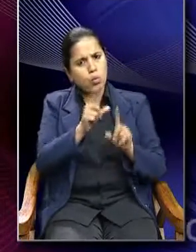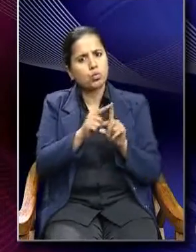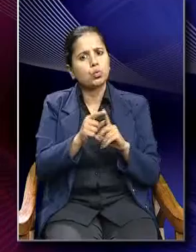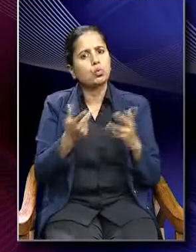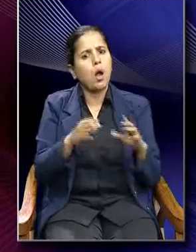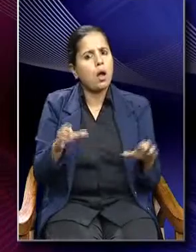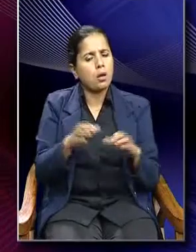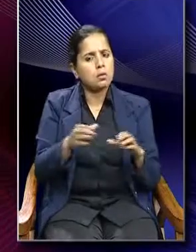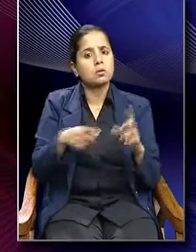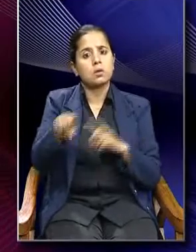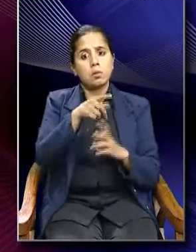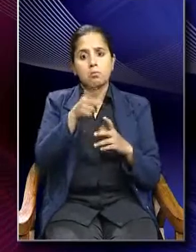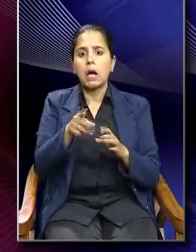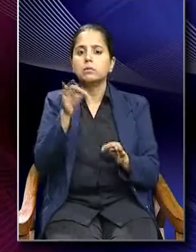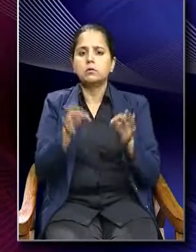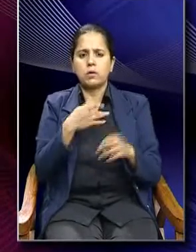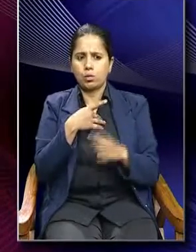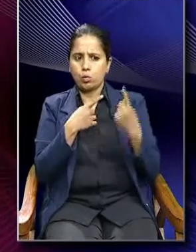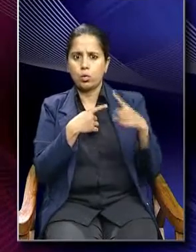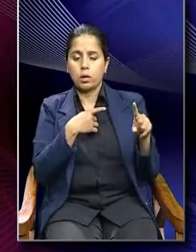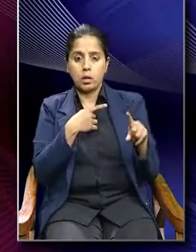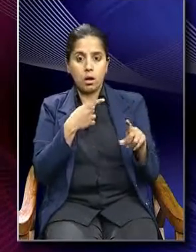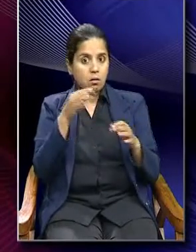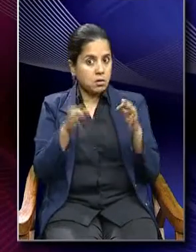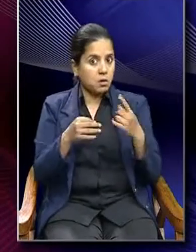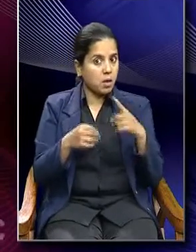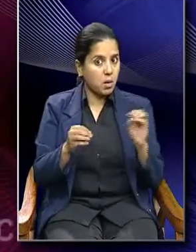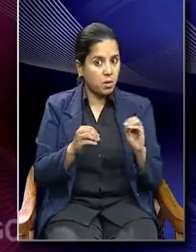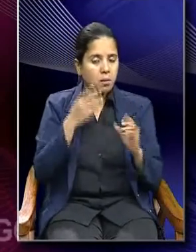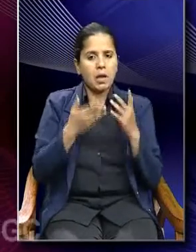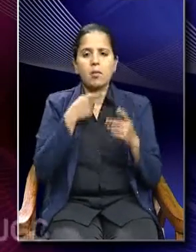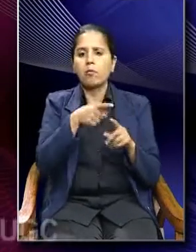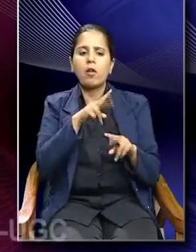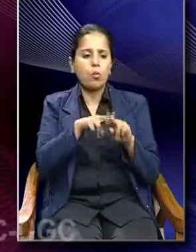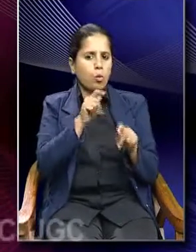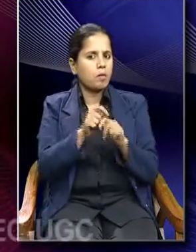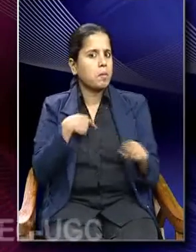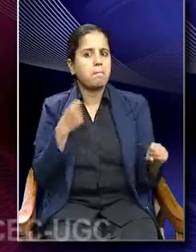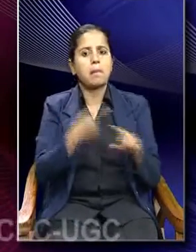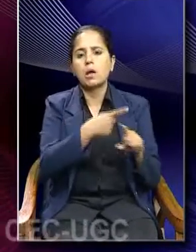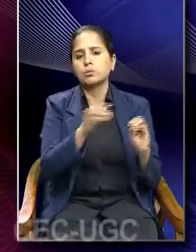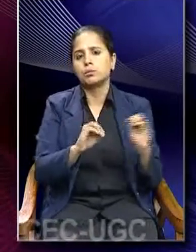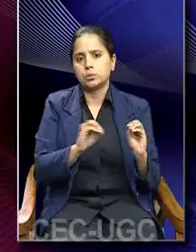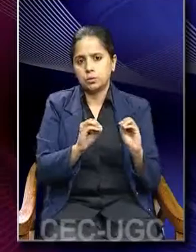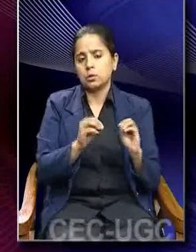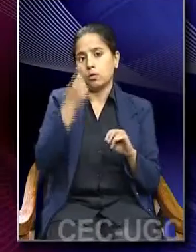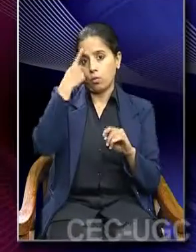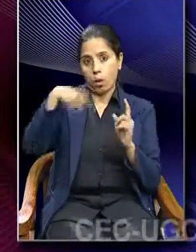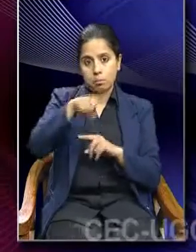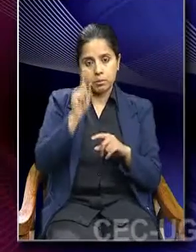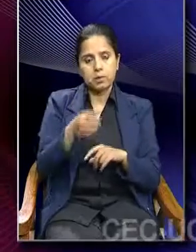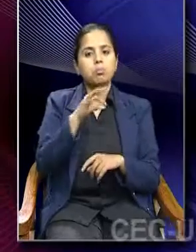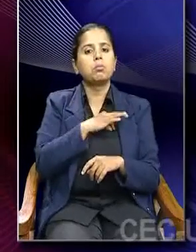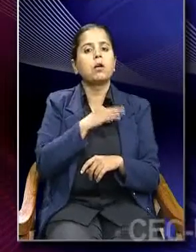behavior has to be justified, else it will be dysfunctional, and it has to be for the